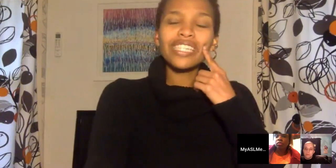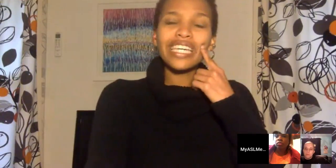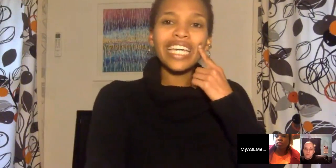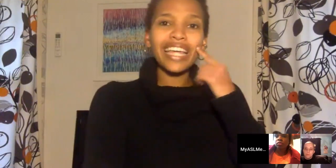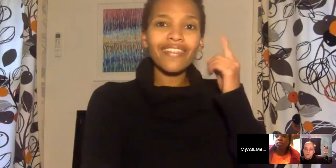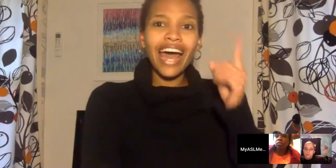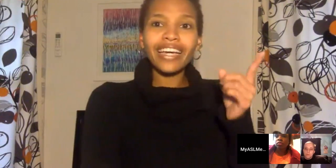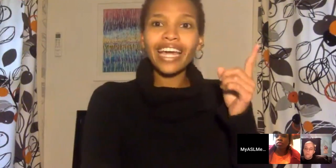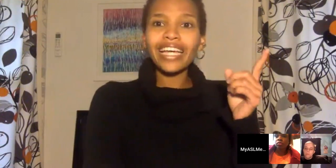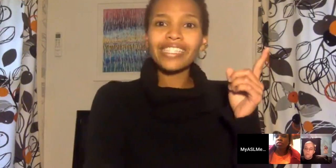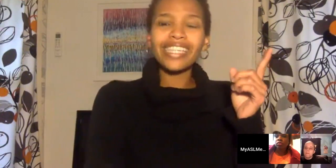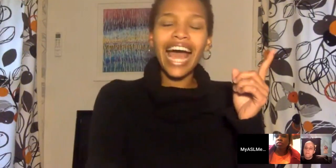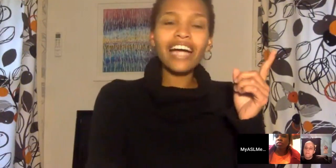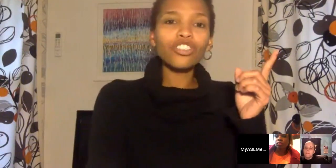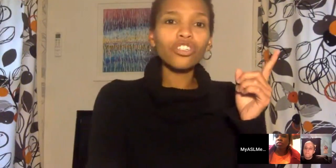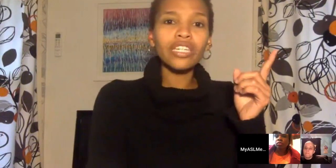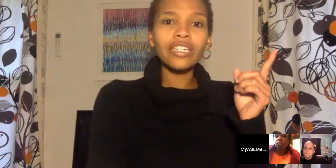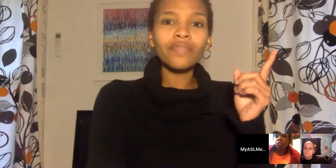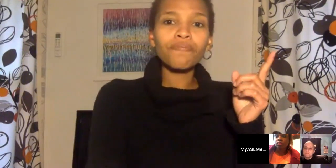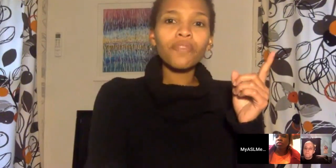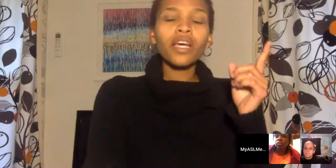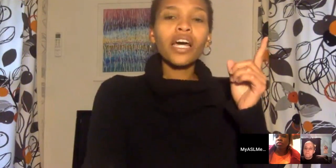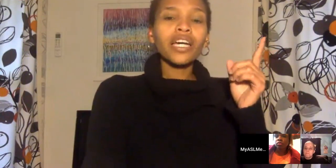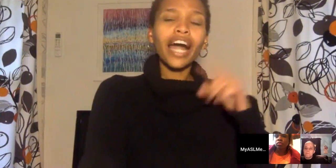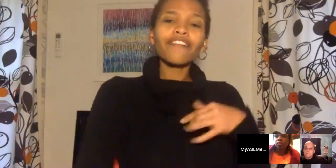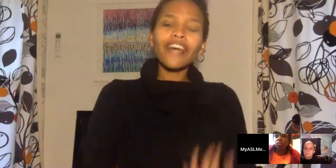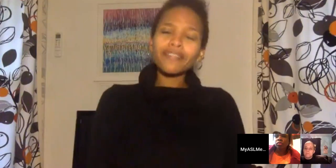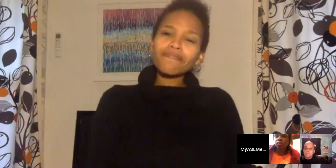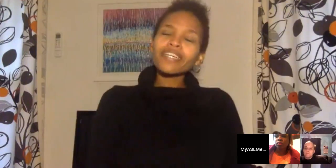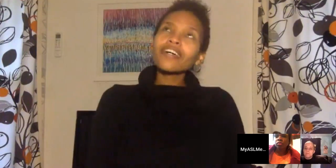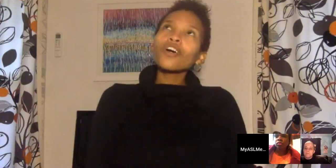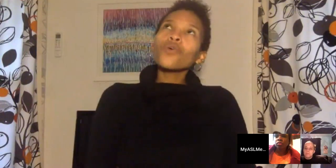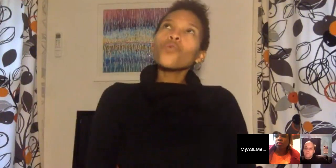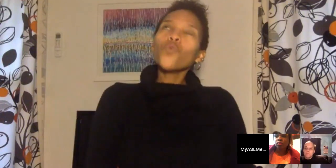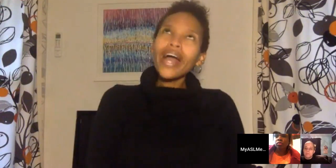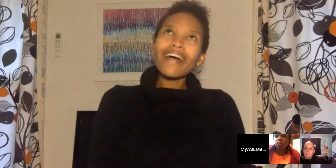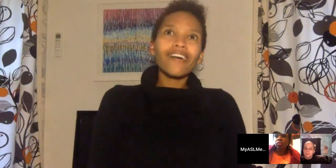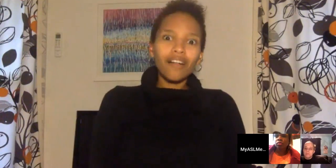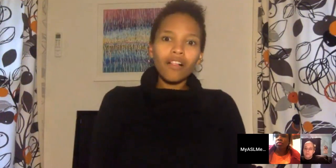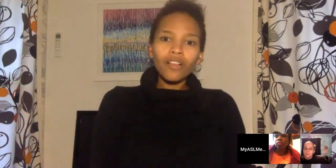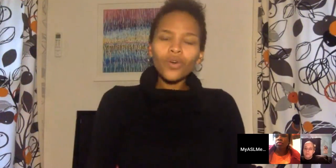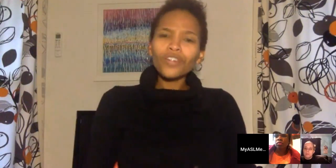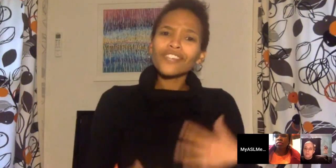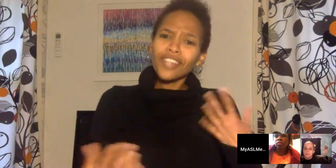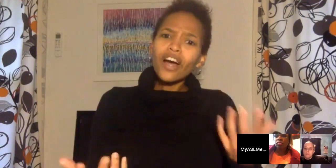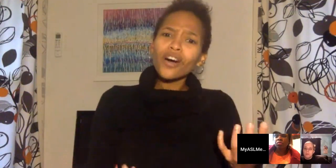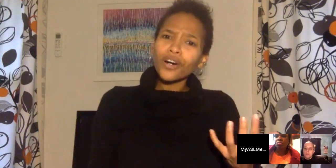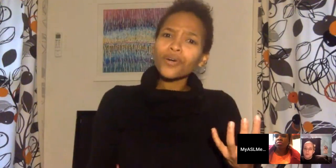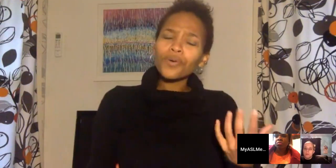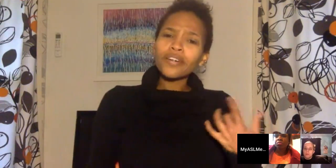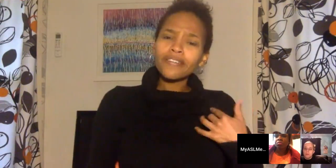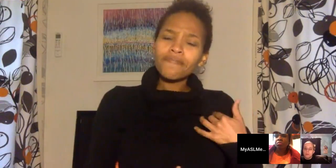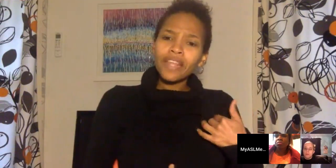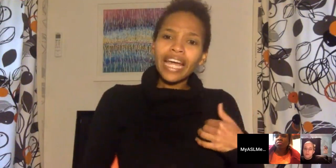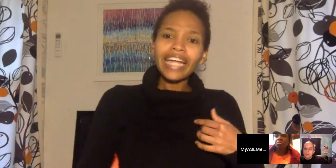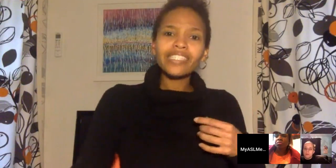seeing in that case is actually kind of like, well, or so. It's